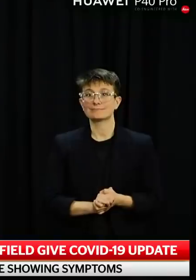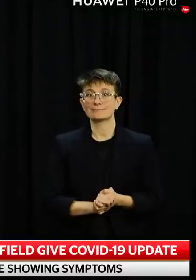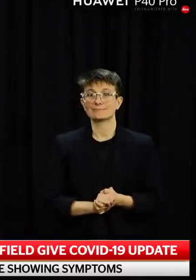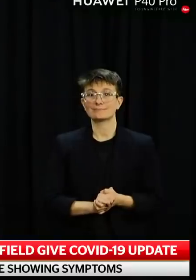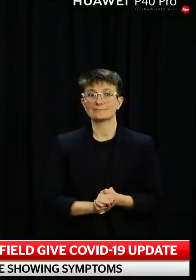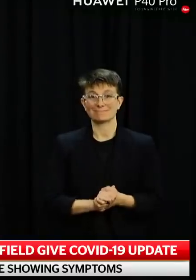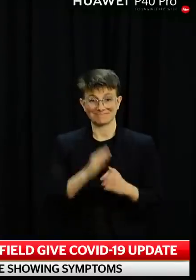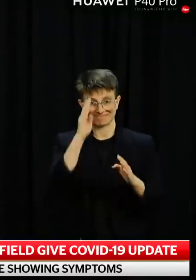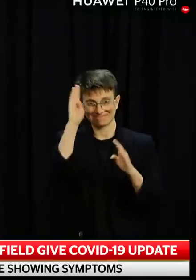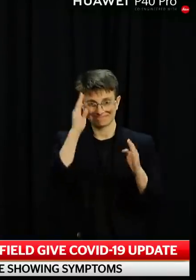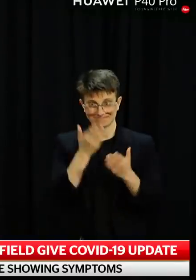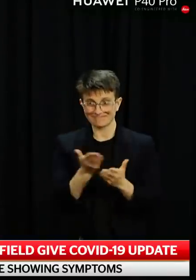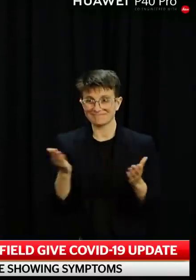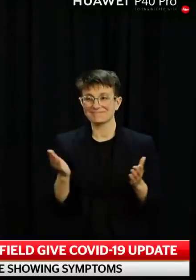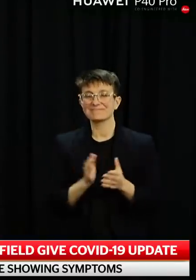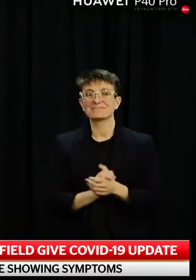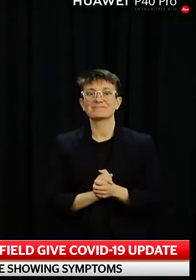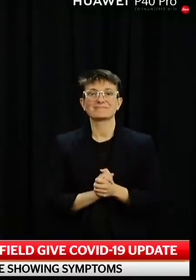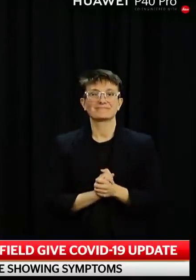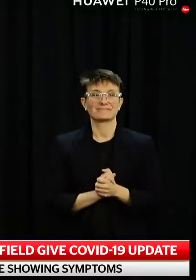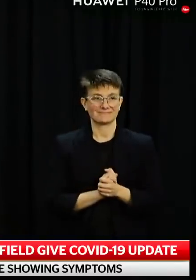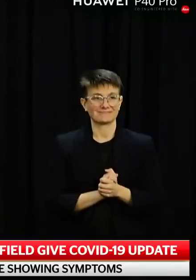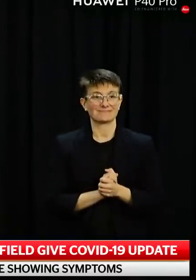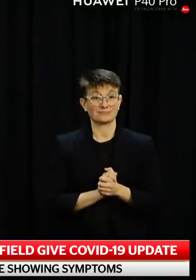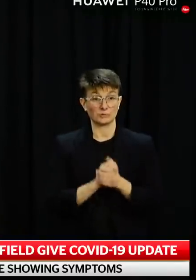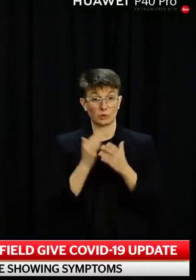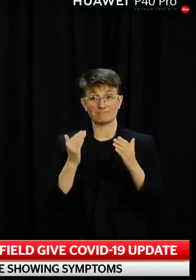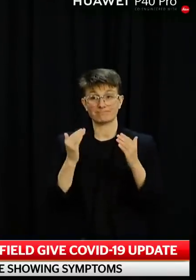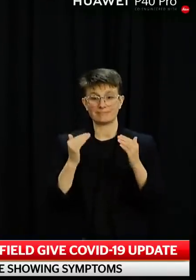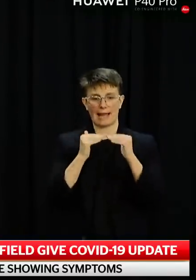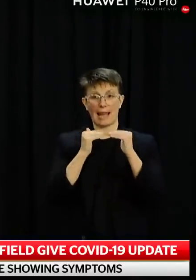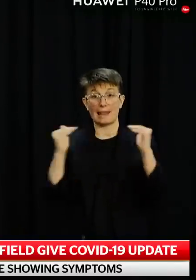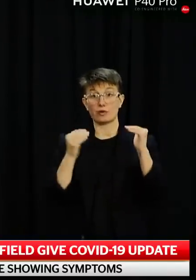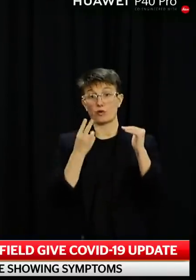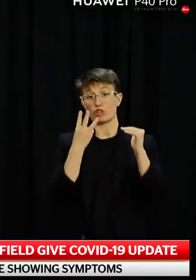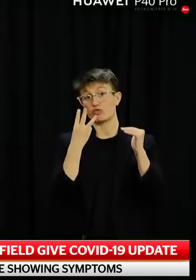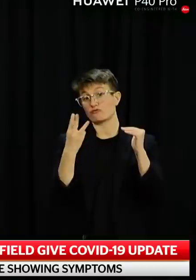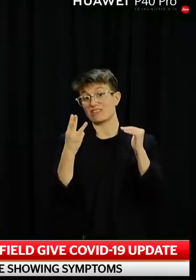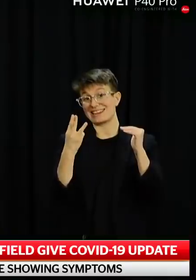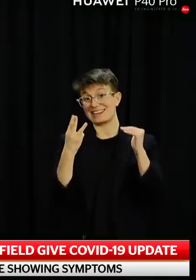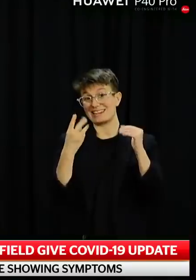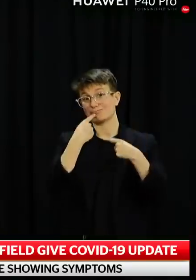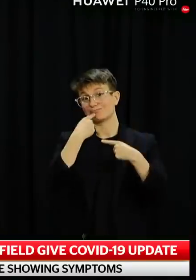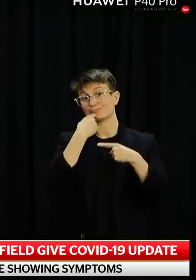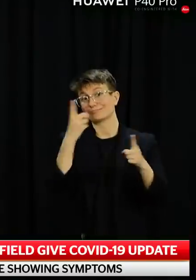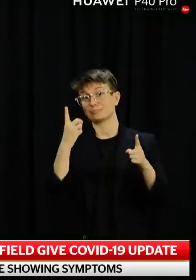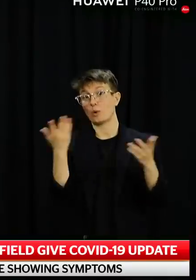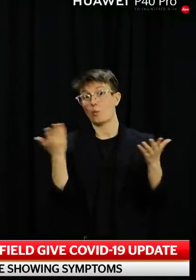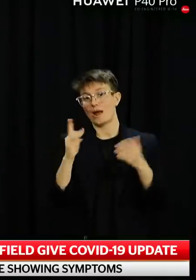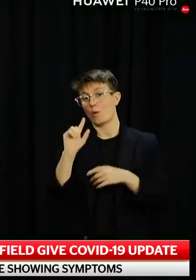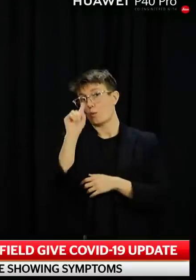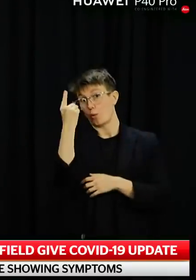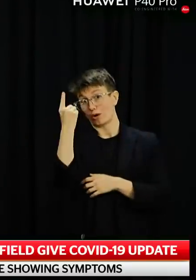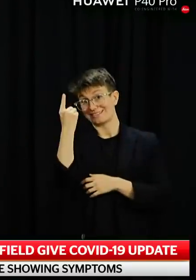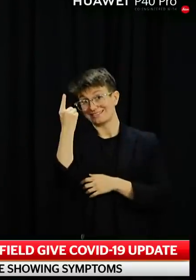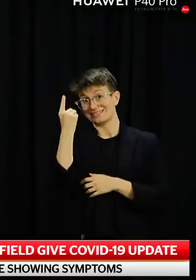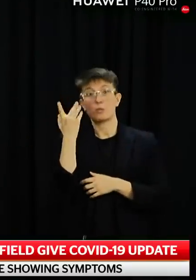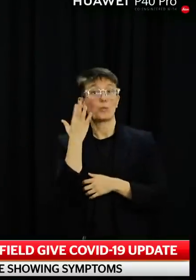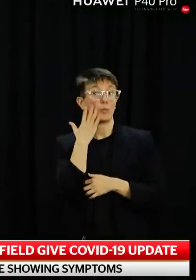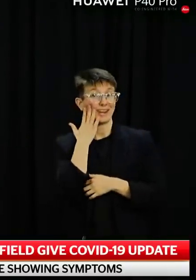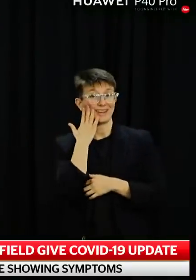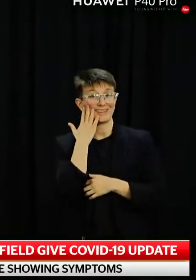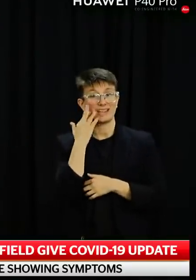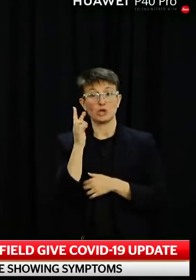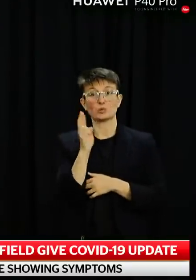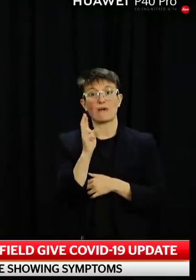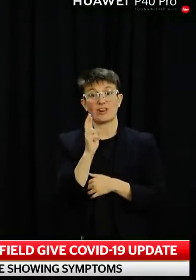Kia ora koutou. In light of Alert Level 3 restrictions coming into effect in Auckland from midday today,